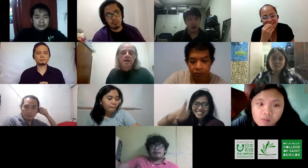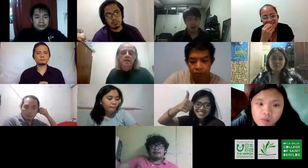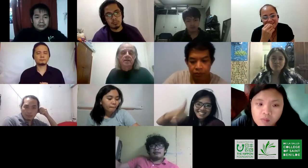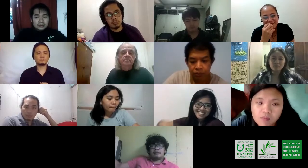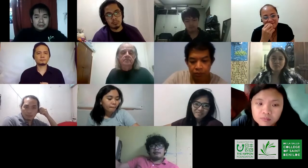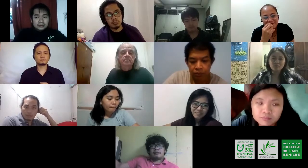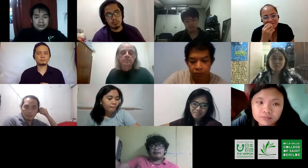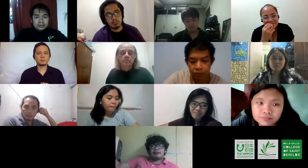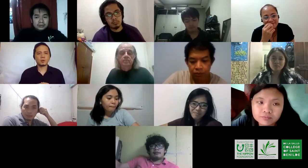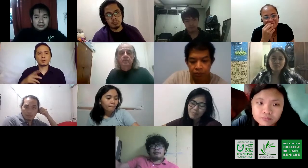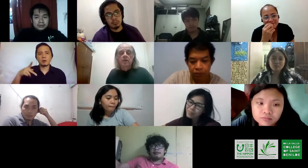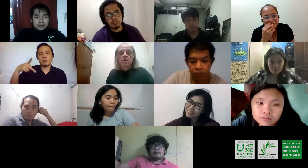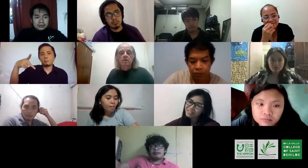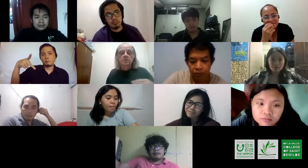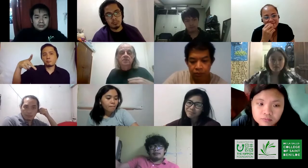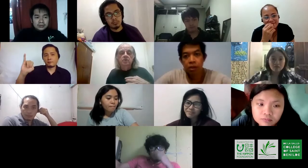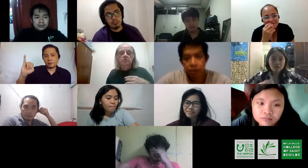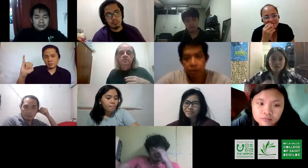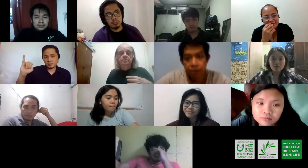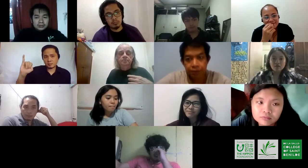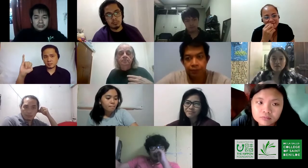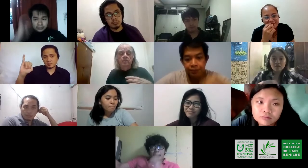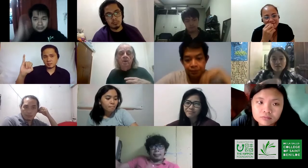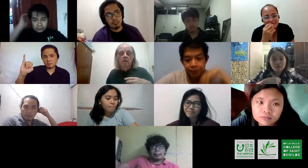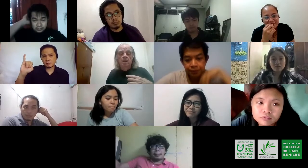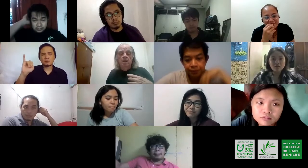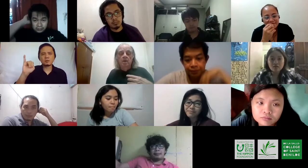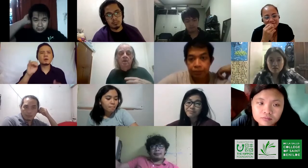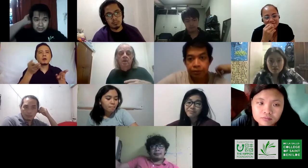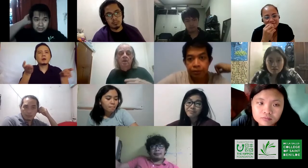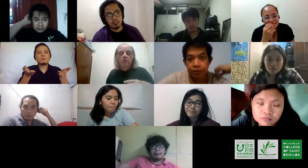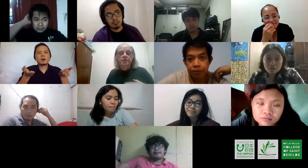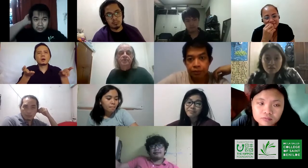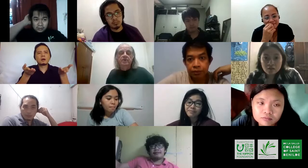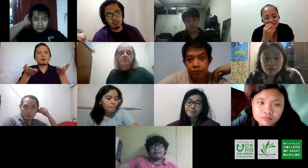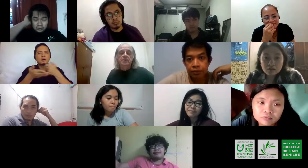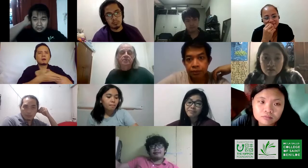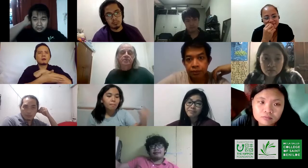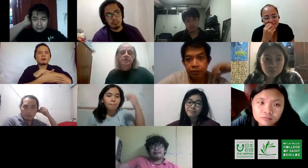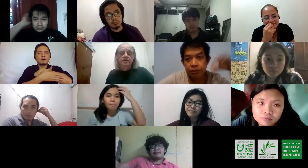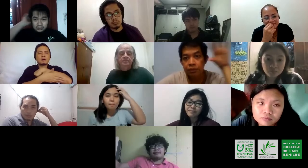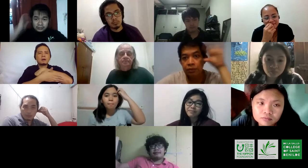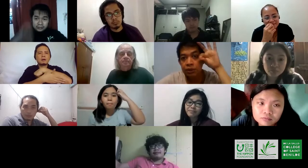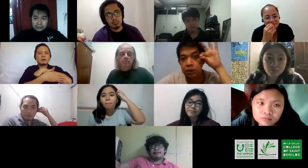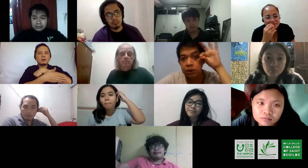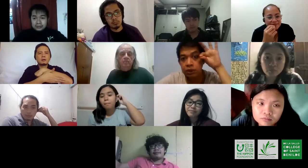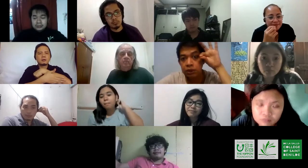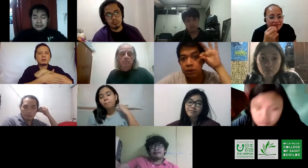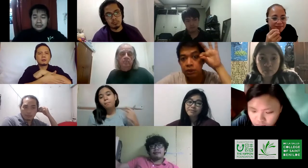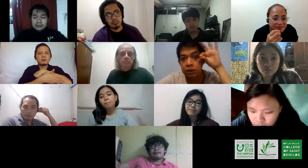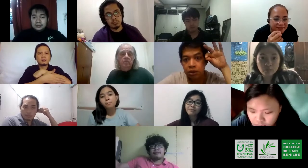Providence Island belongs to which of those countries?